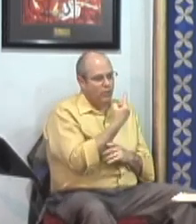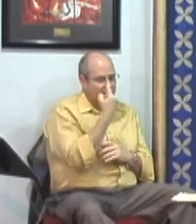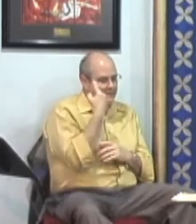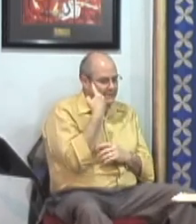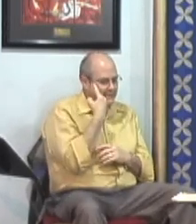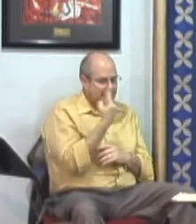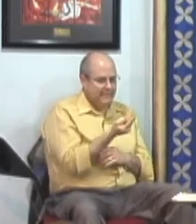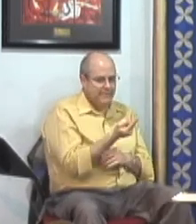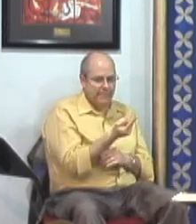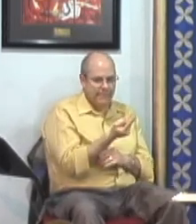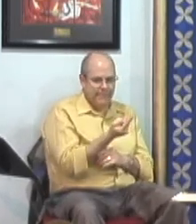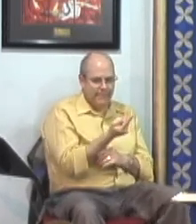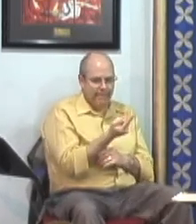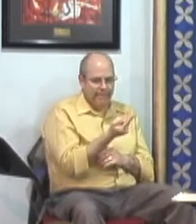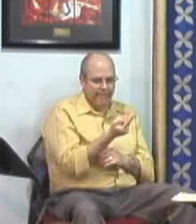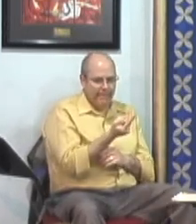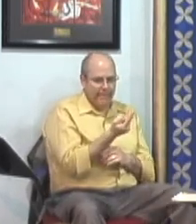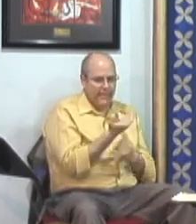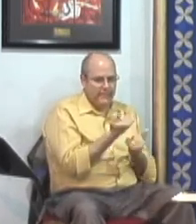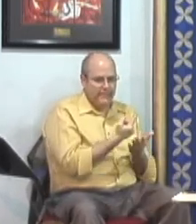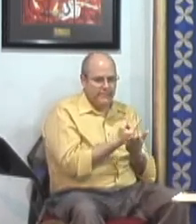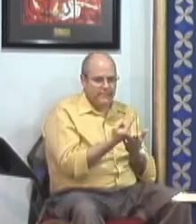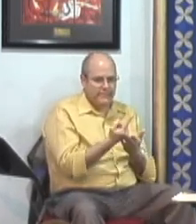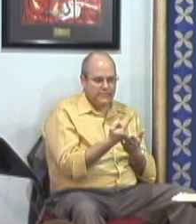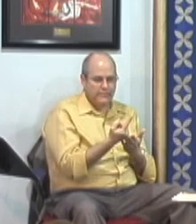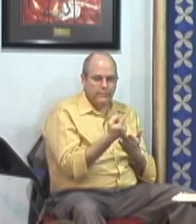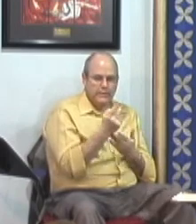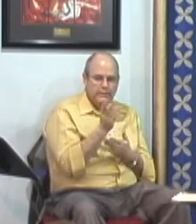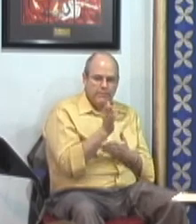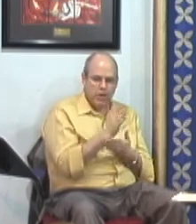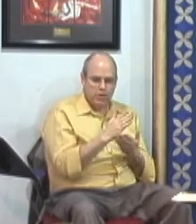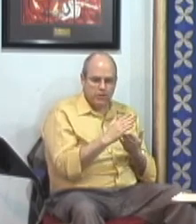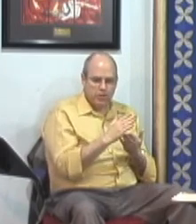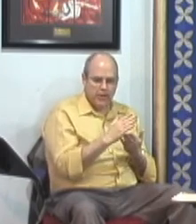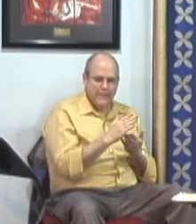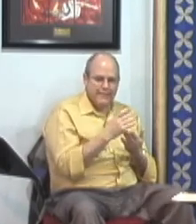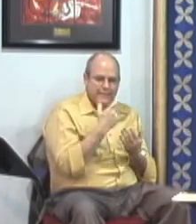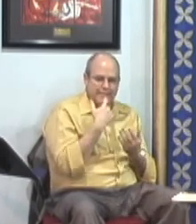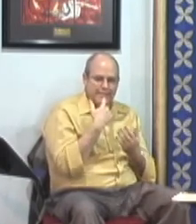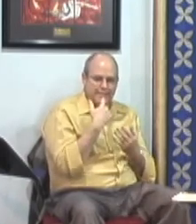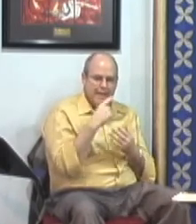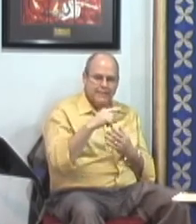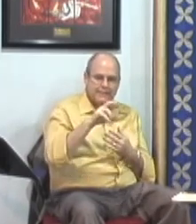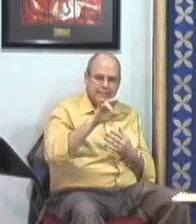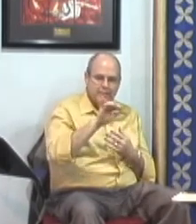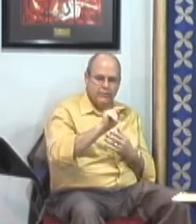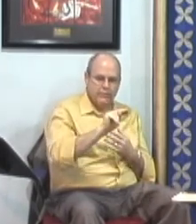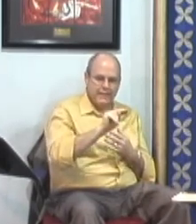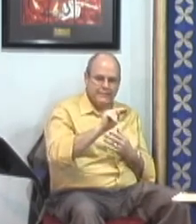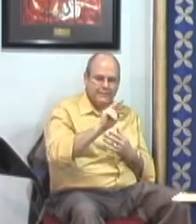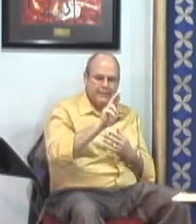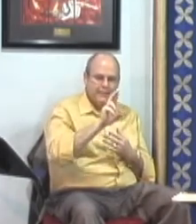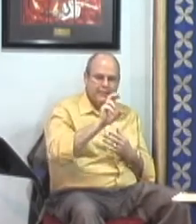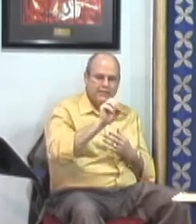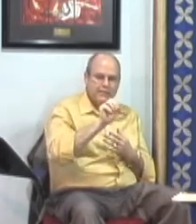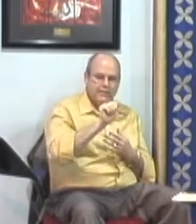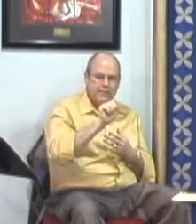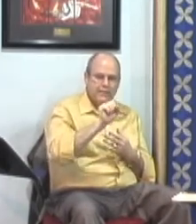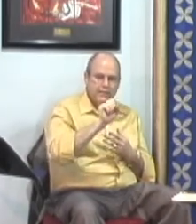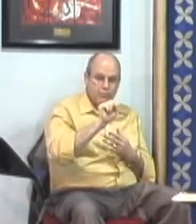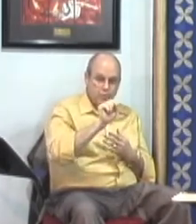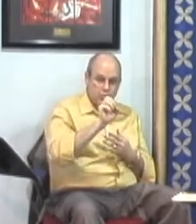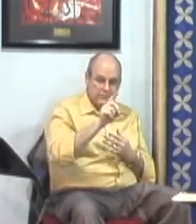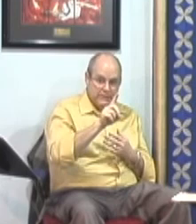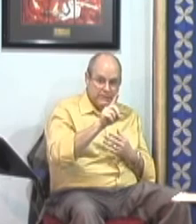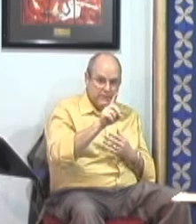find, actually it's in this week's Parsha in Leviticus chapter 2, it says that the grains must be roasted. And if you're a